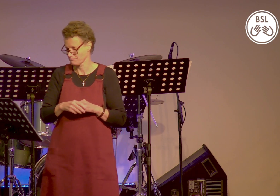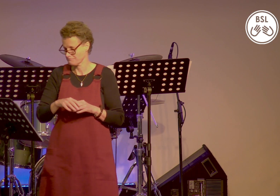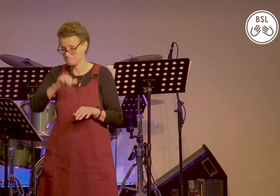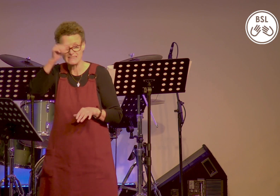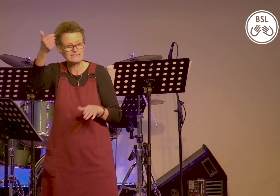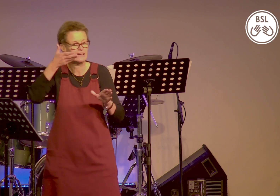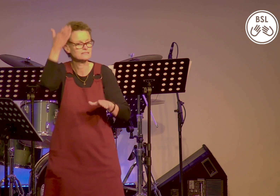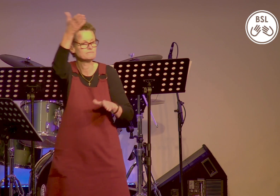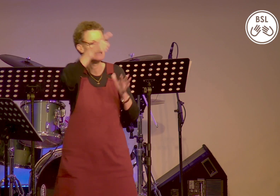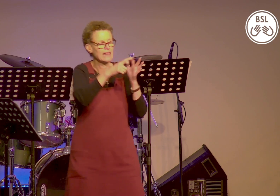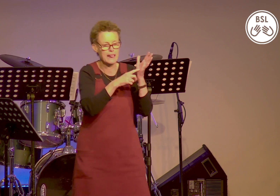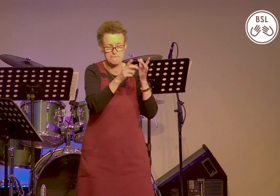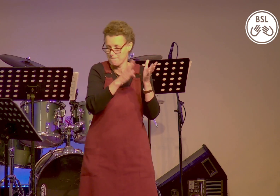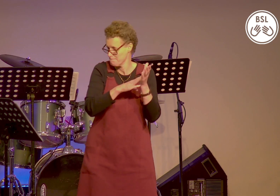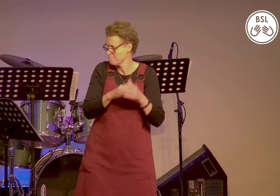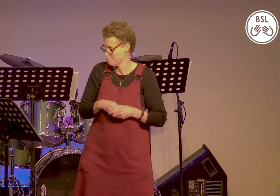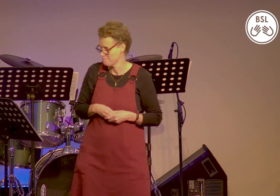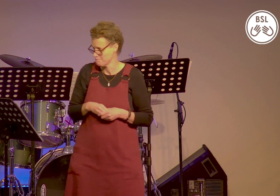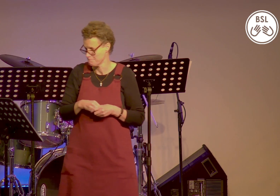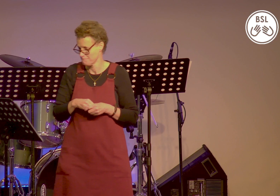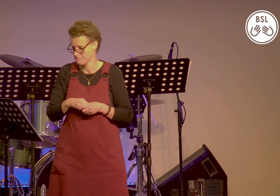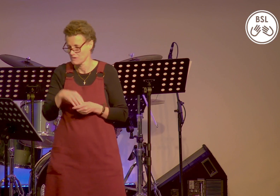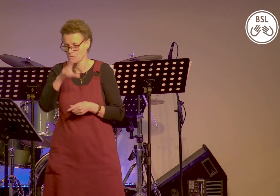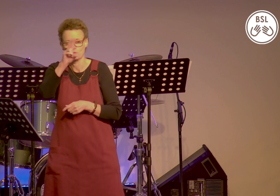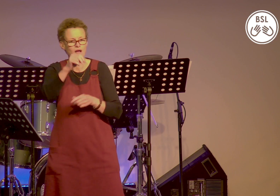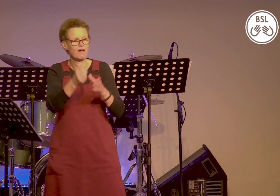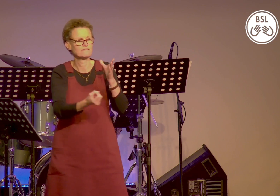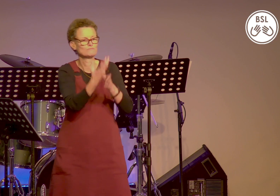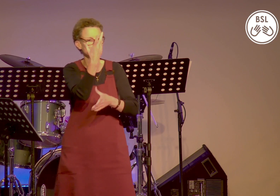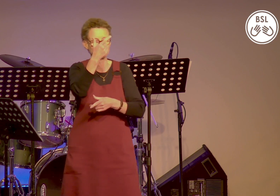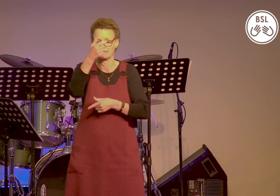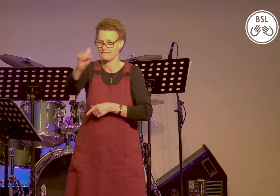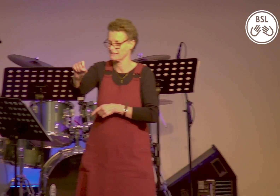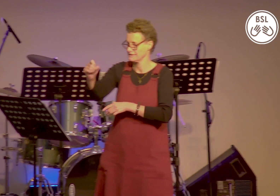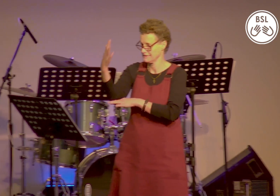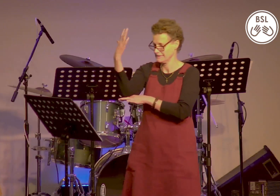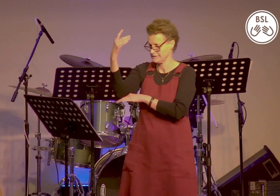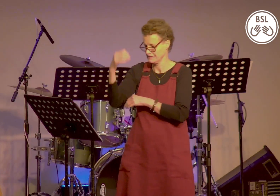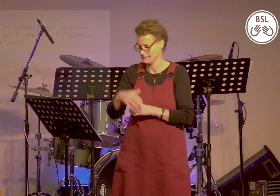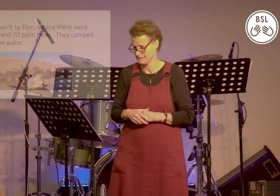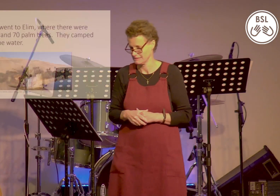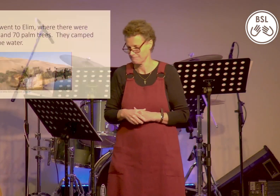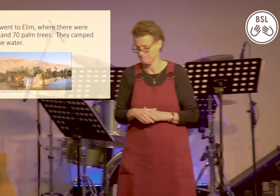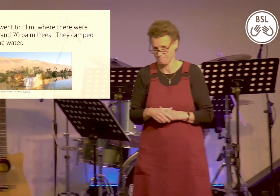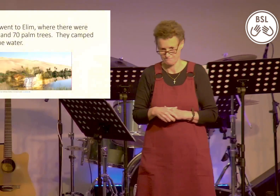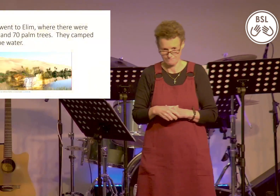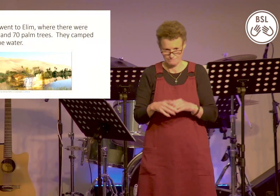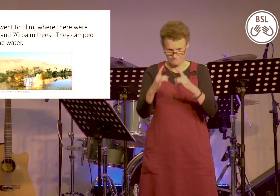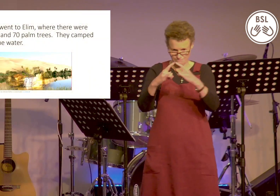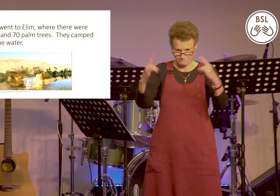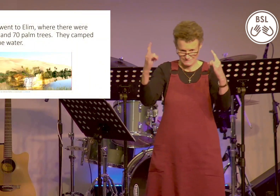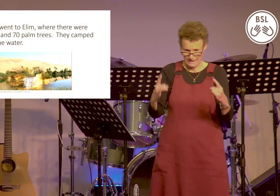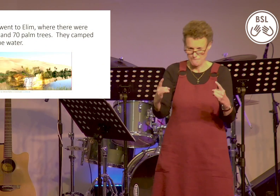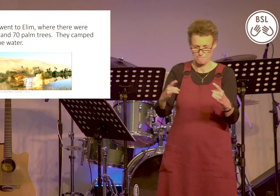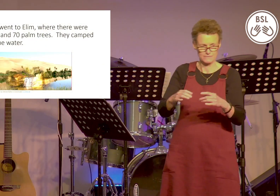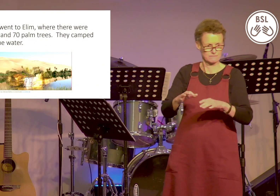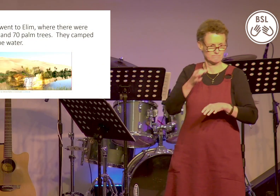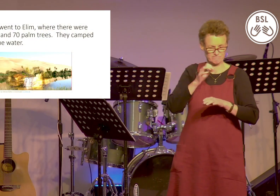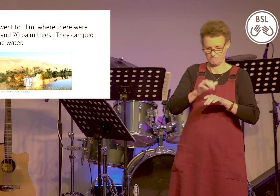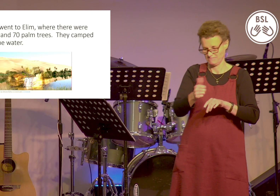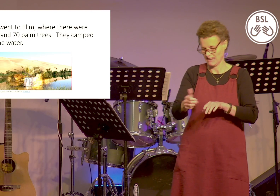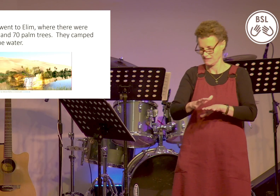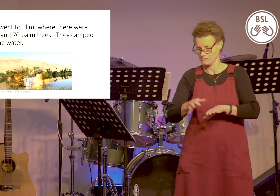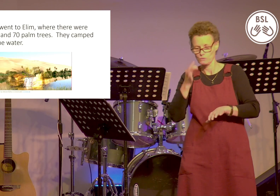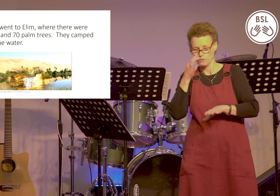If we look at verse 27, when they went to Elim. Next, they went to Elim, where there were